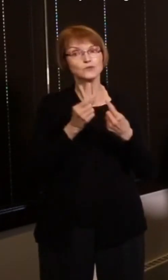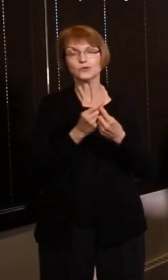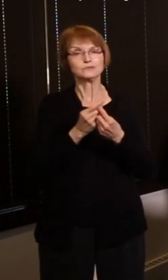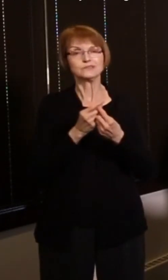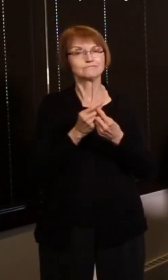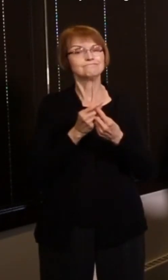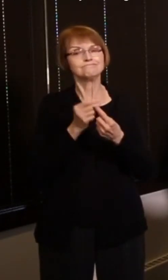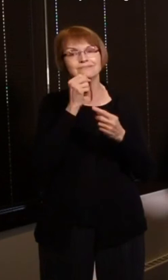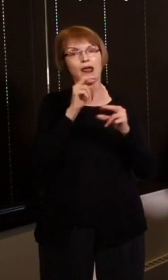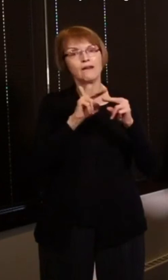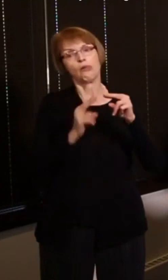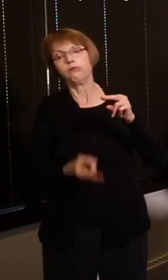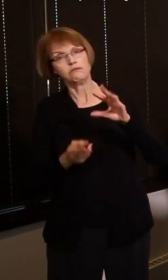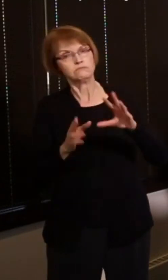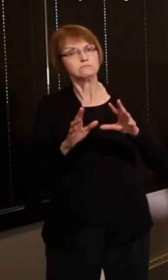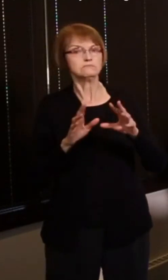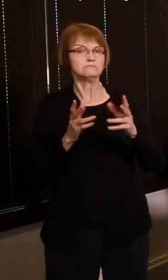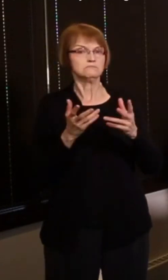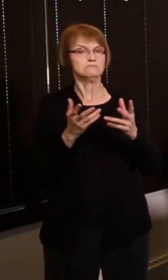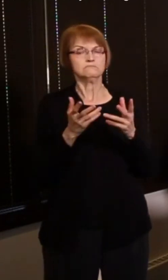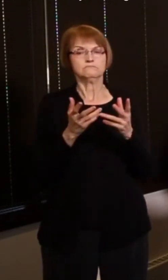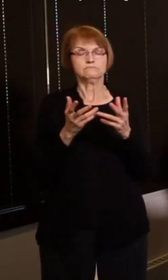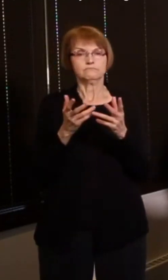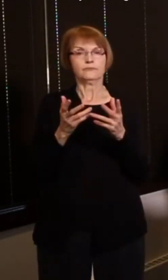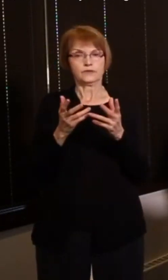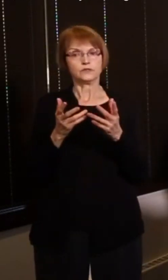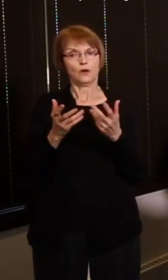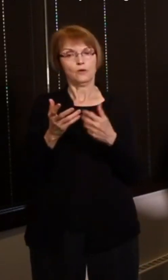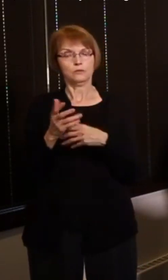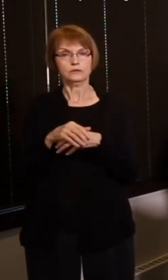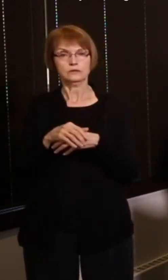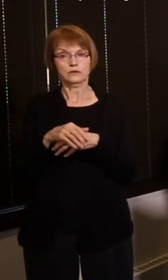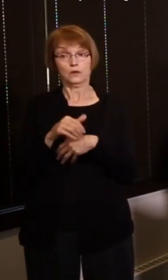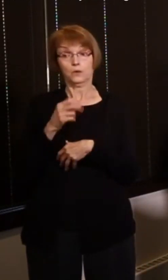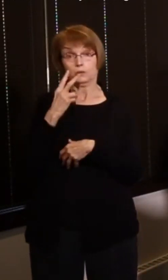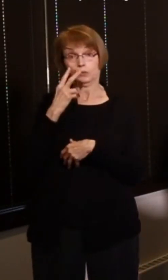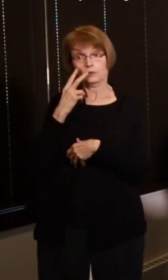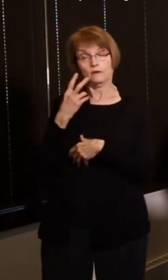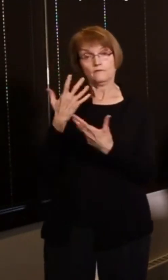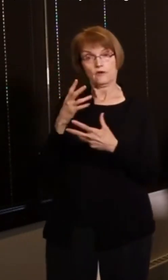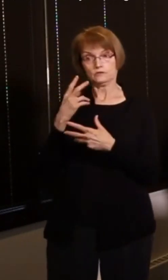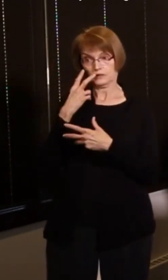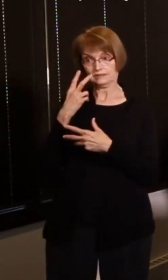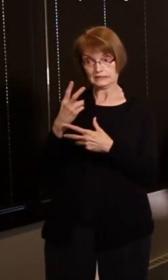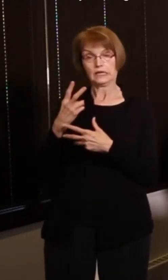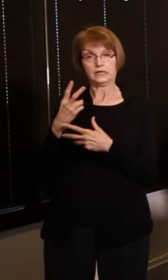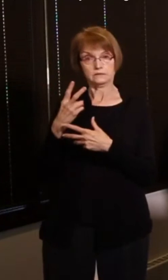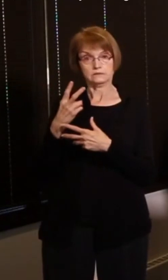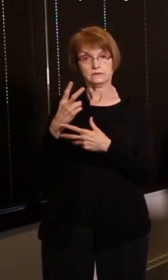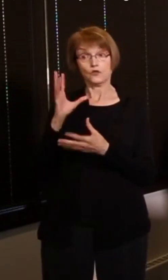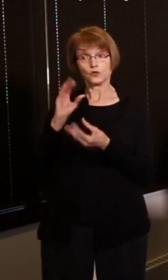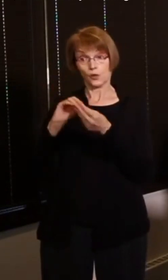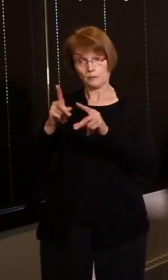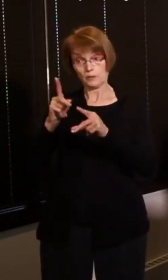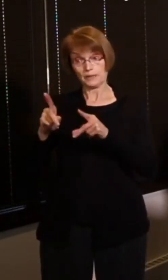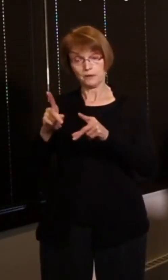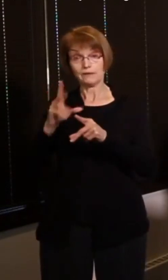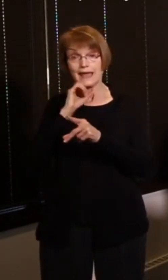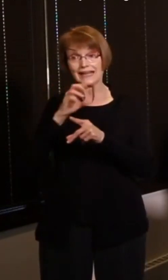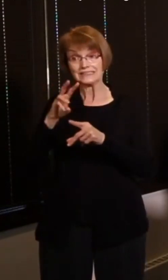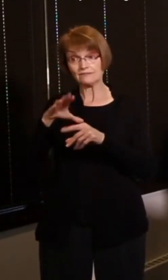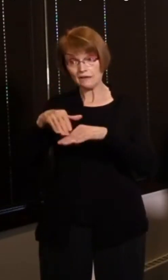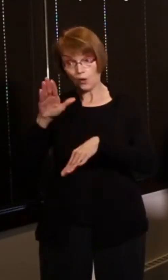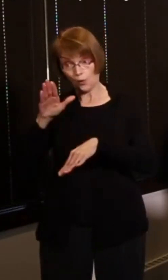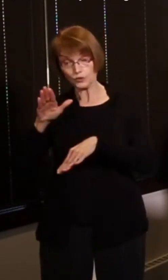at. And so not only are we seeing an absolute decrease in the number of people age 65 and older that are